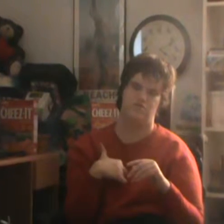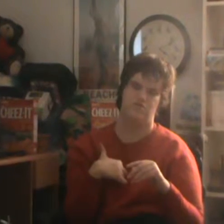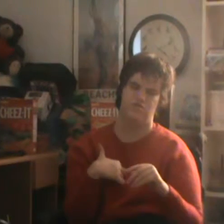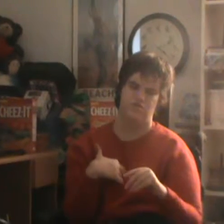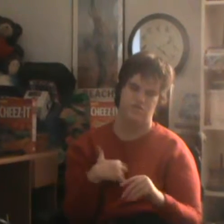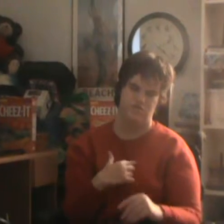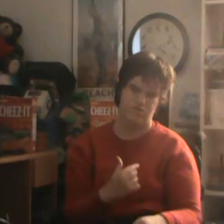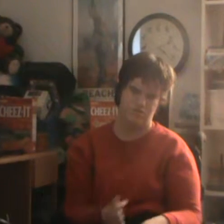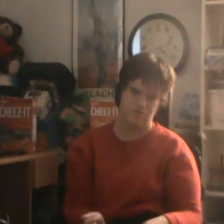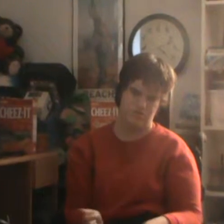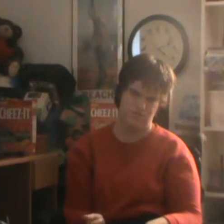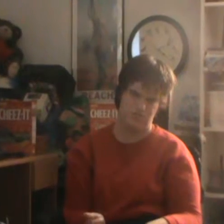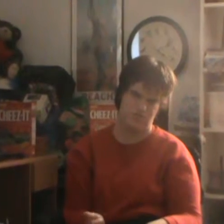needs.